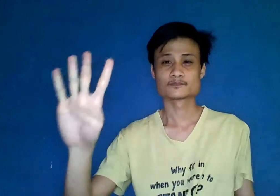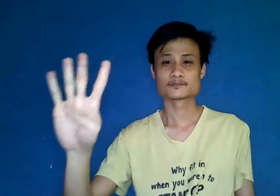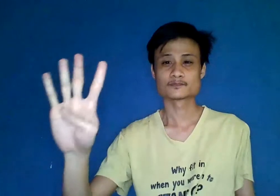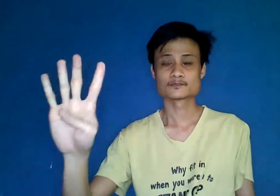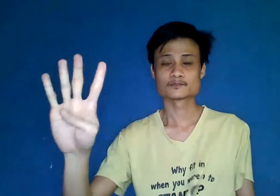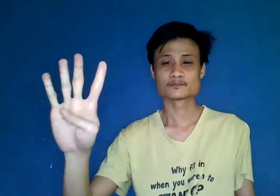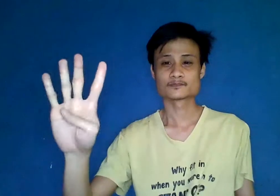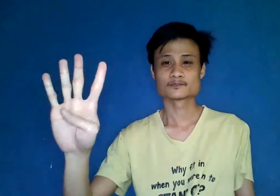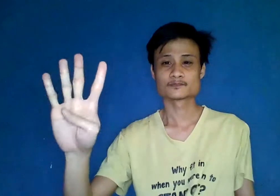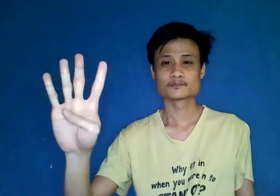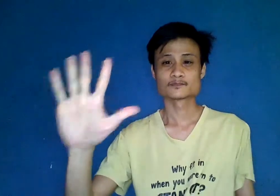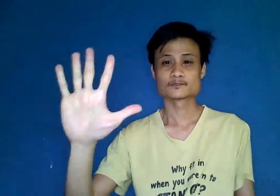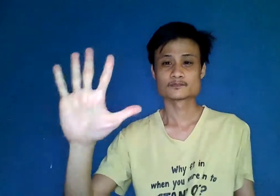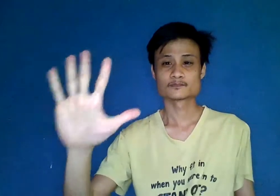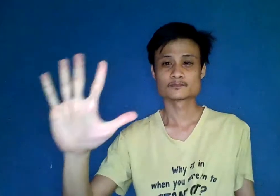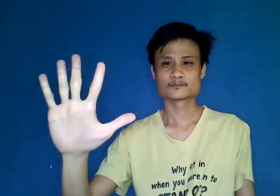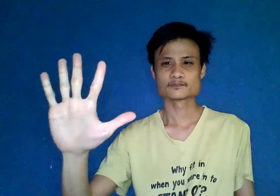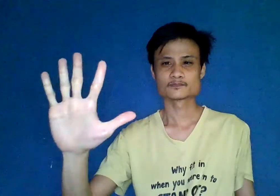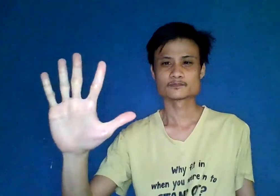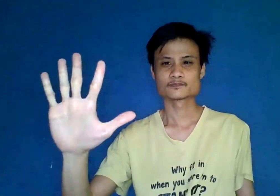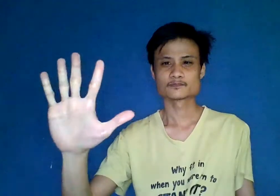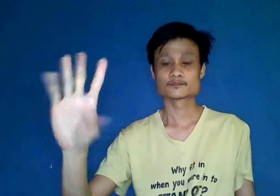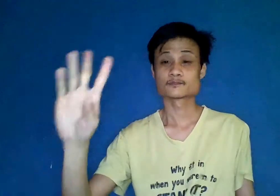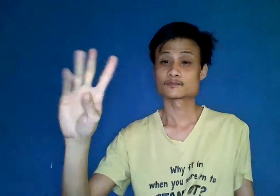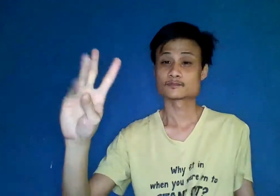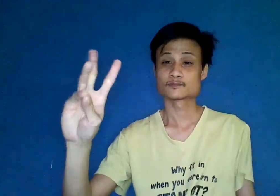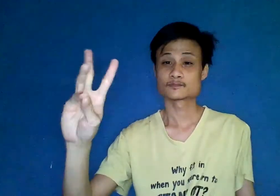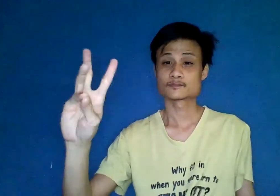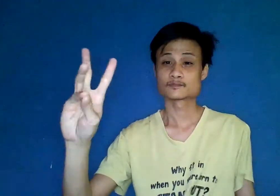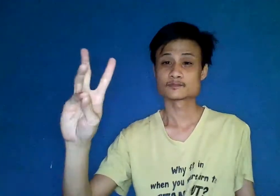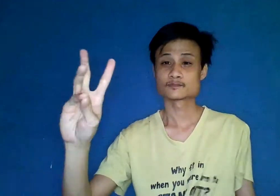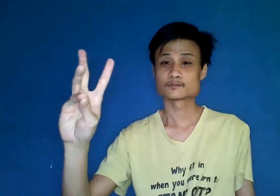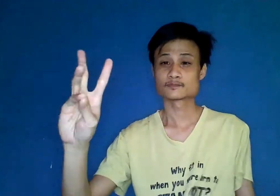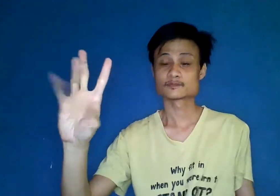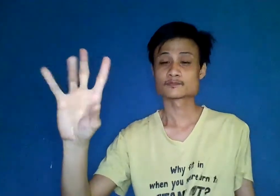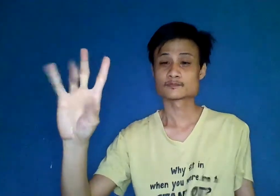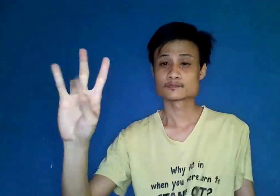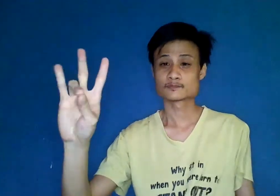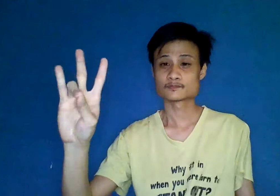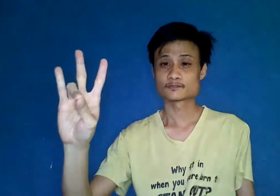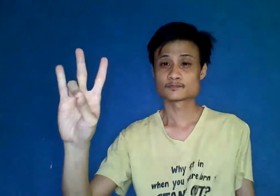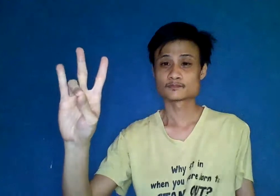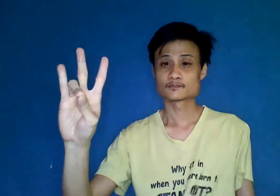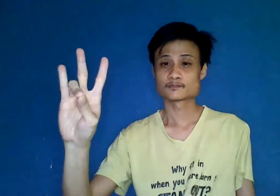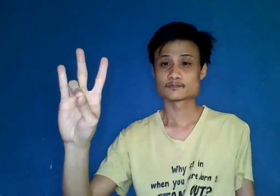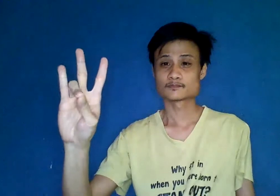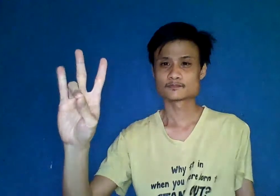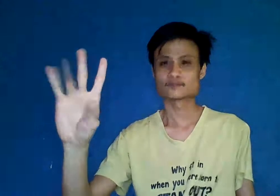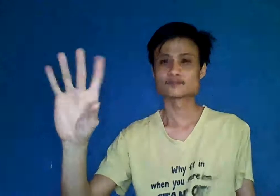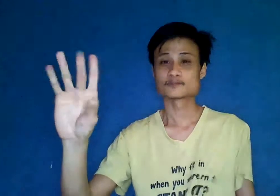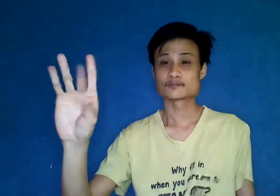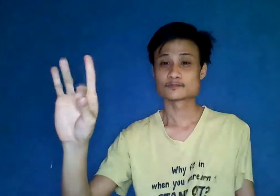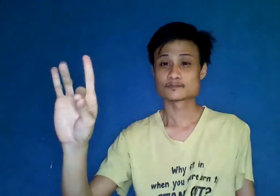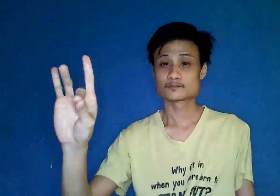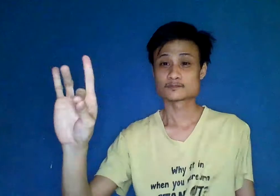from all gaps between the business plans along the mainline. We have not been able to some of these relations. Every project